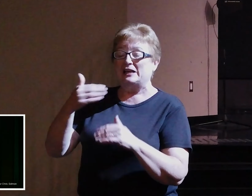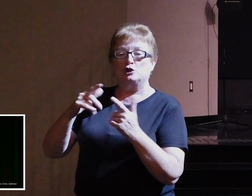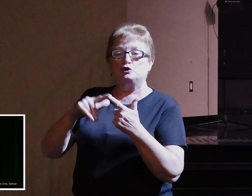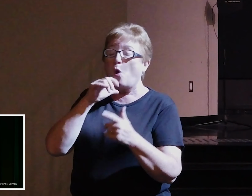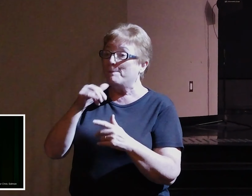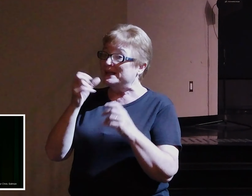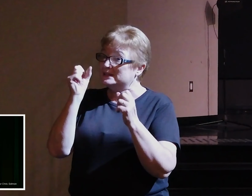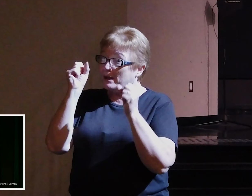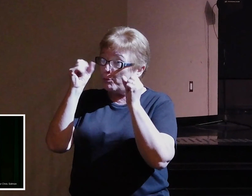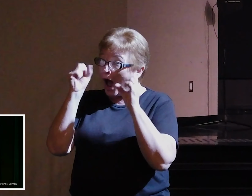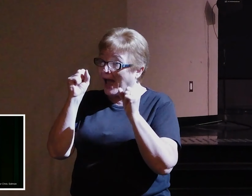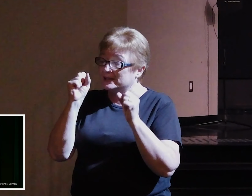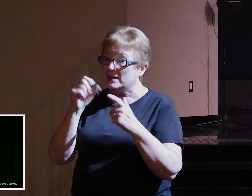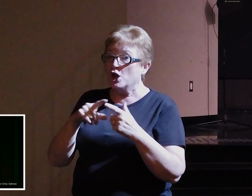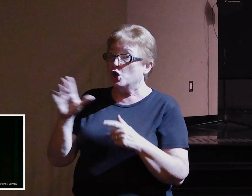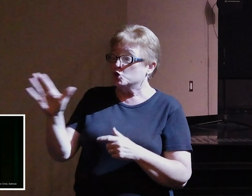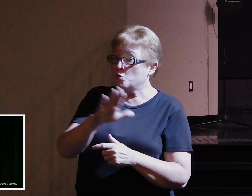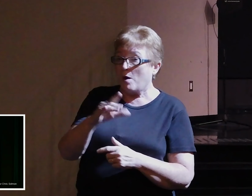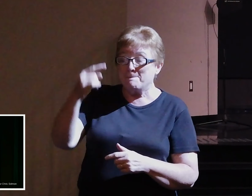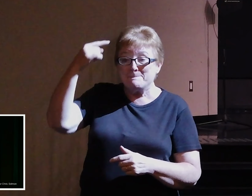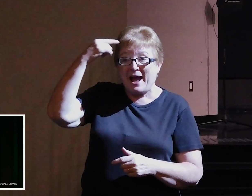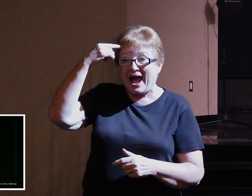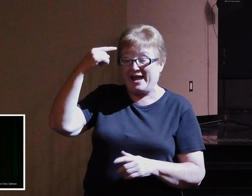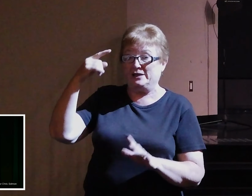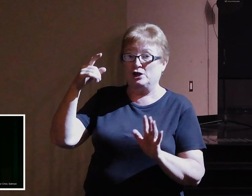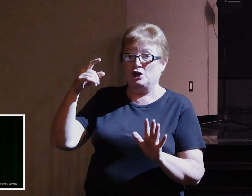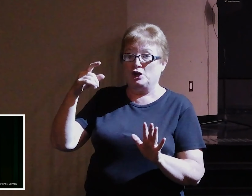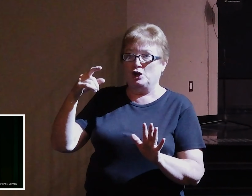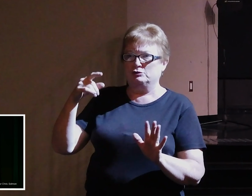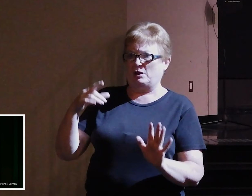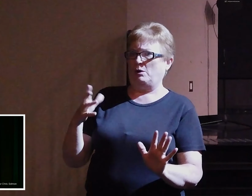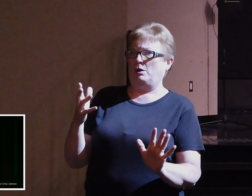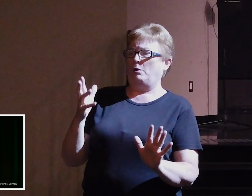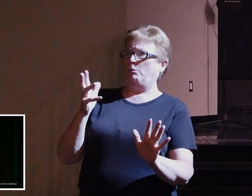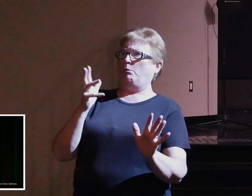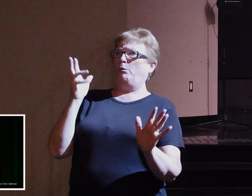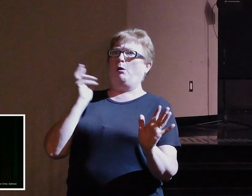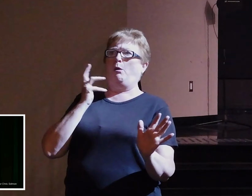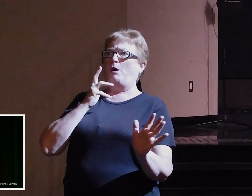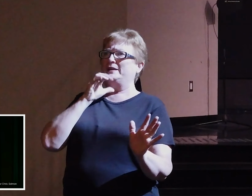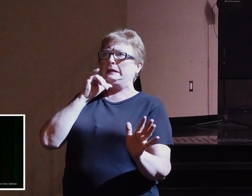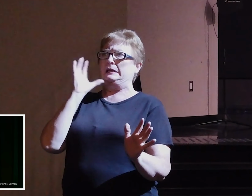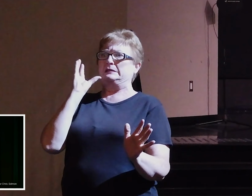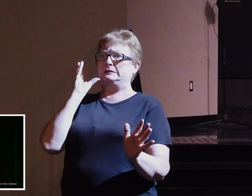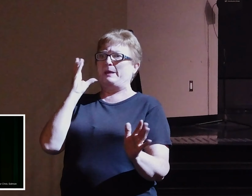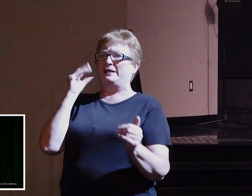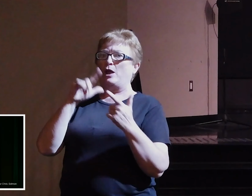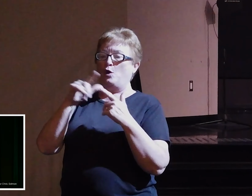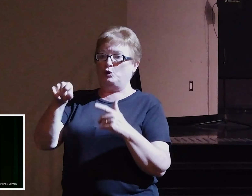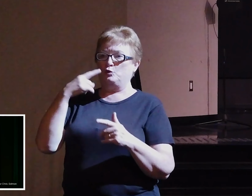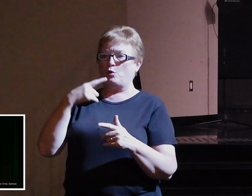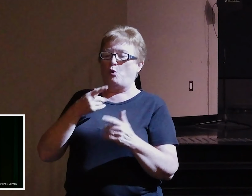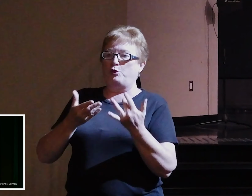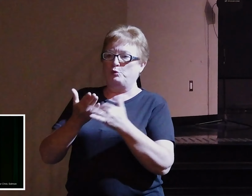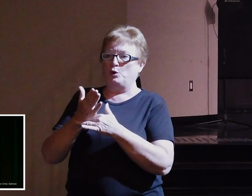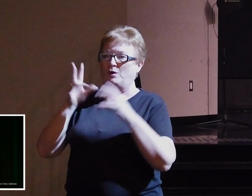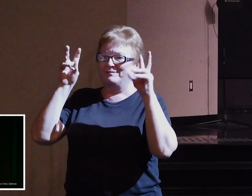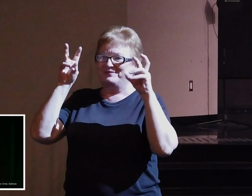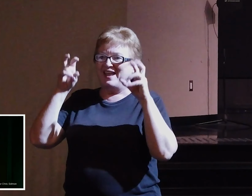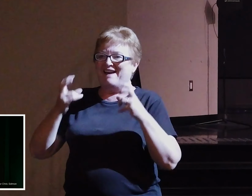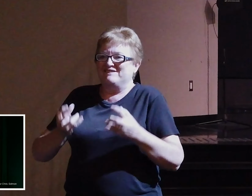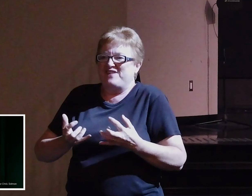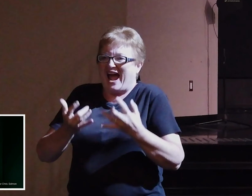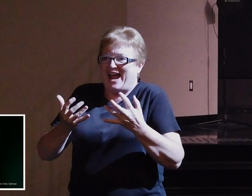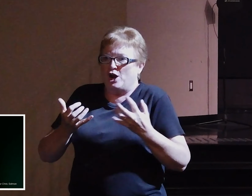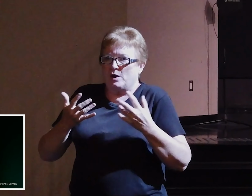Do not be surprised. Your mind should not be, whoa, I didn't expect that when it comes to the fiery trial, when it